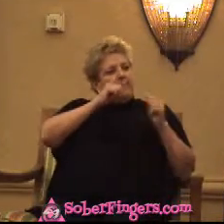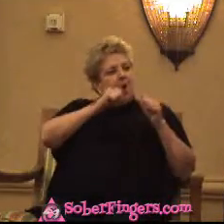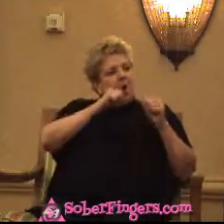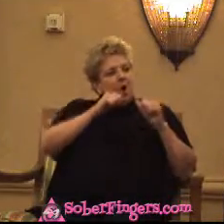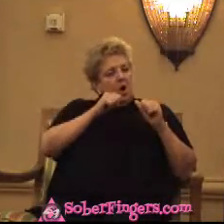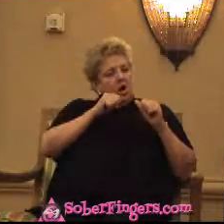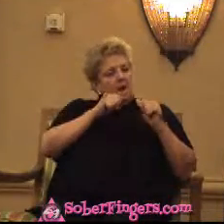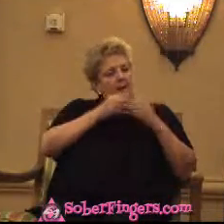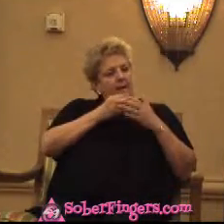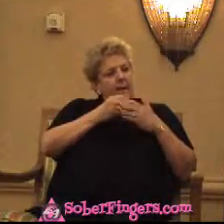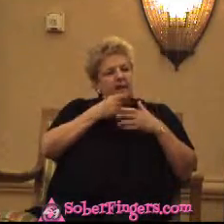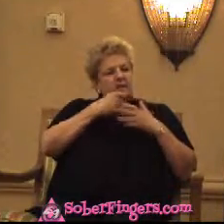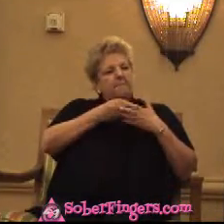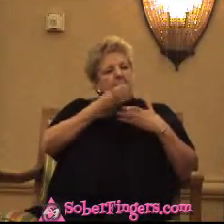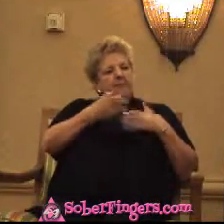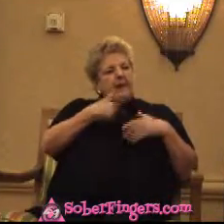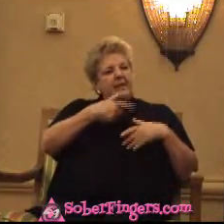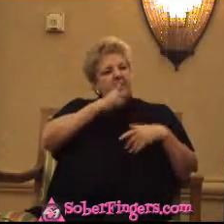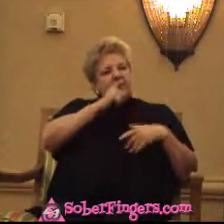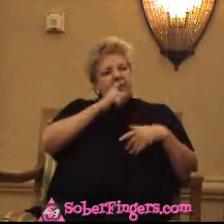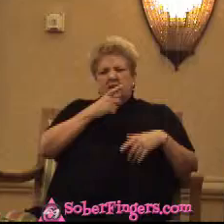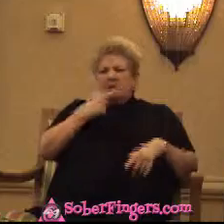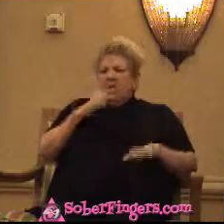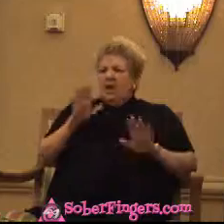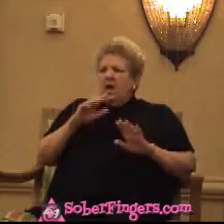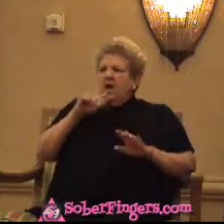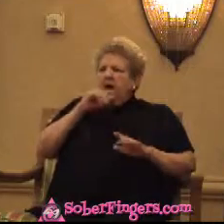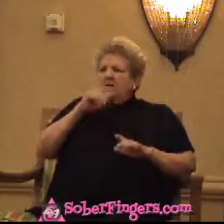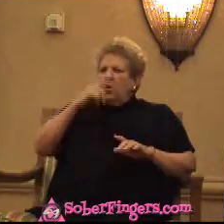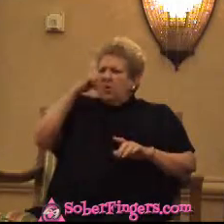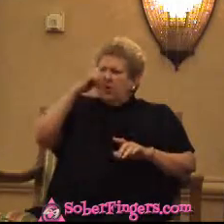to do that. I said, I'm your sponsor, dude, I tell you.